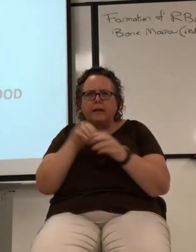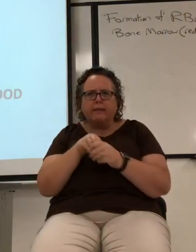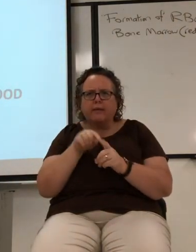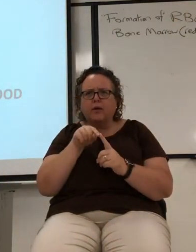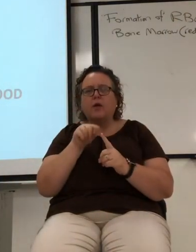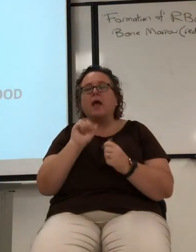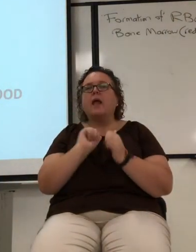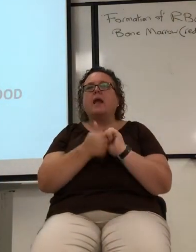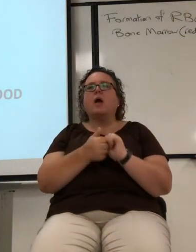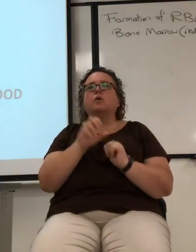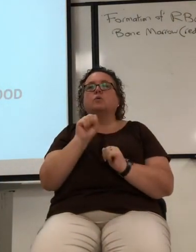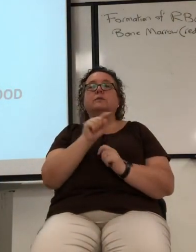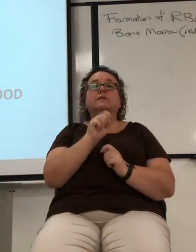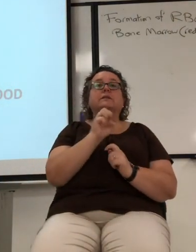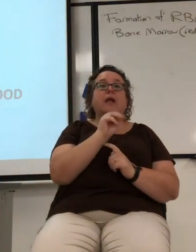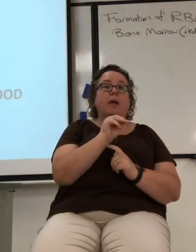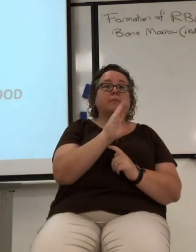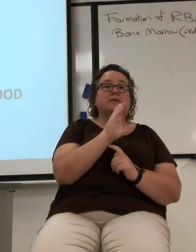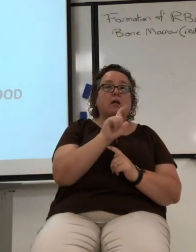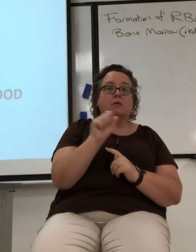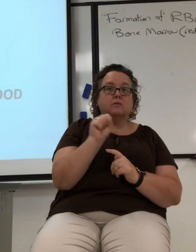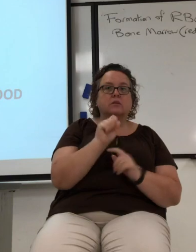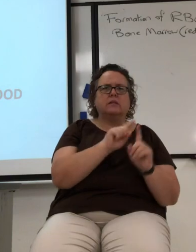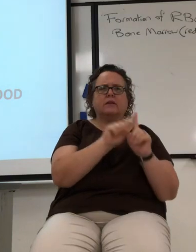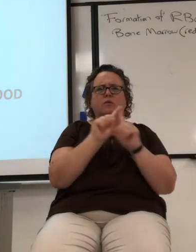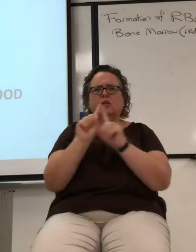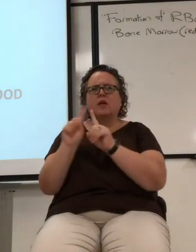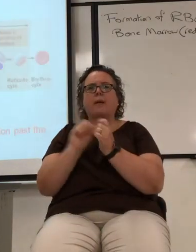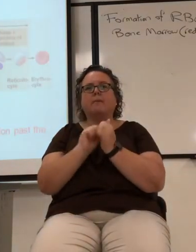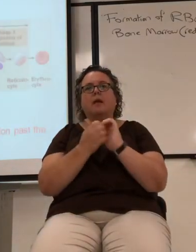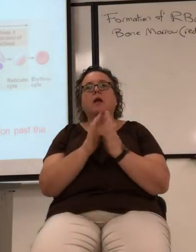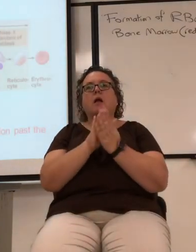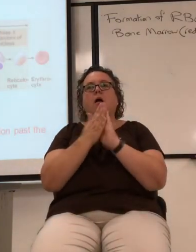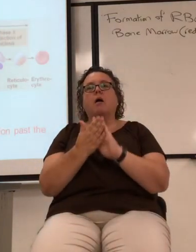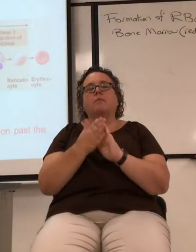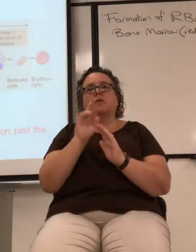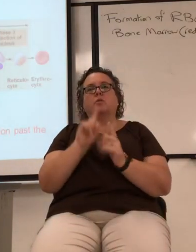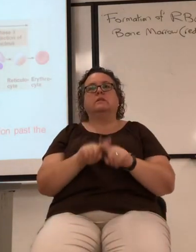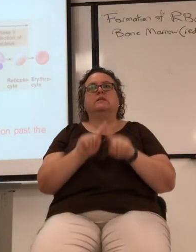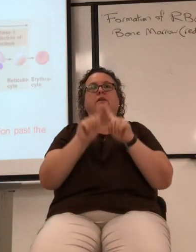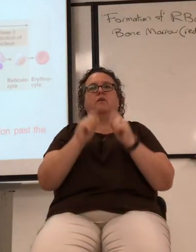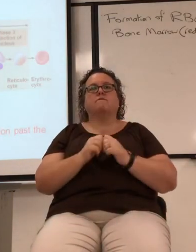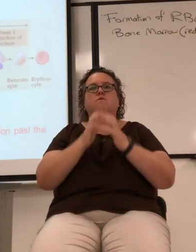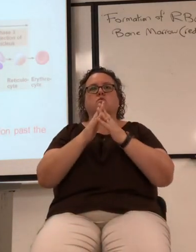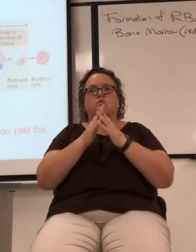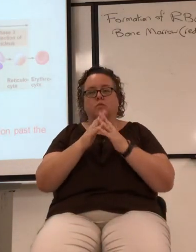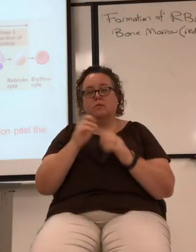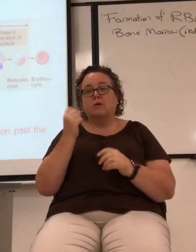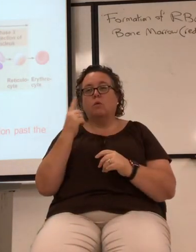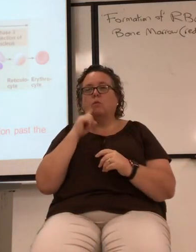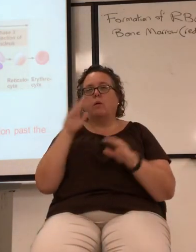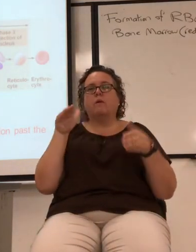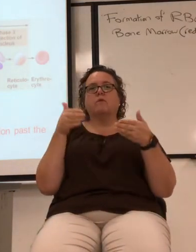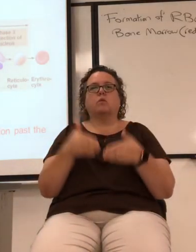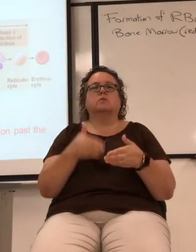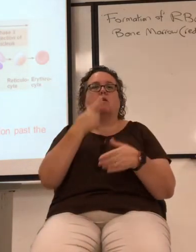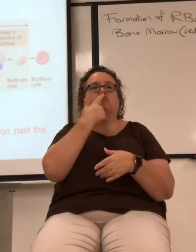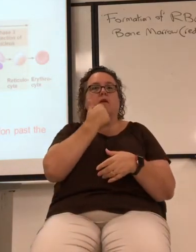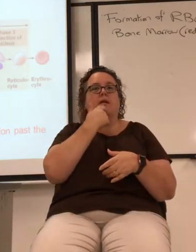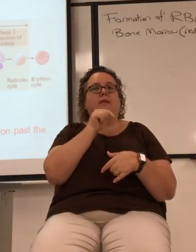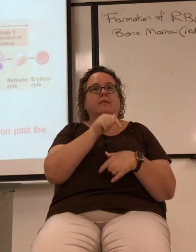How do stem cells differentiate and become these different formed elements? We'll just focus on red blood cells in this slide. What you see